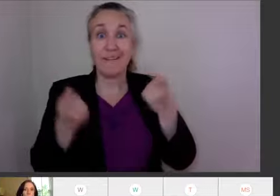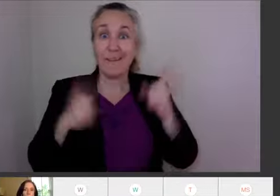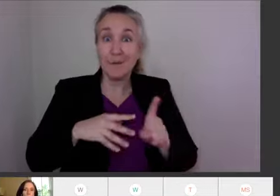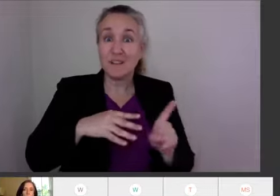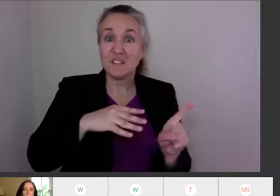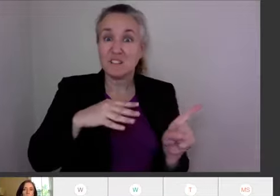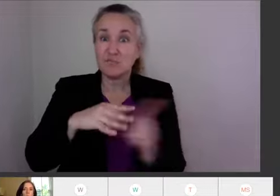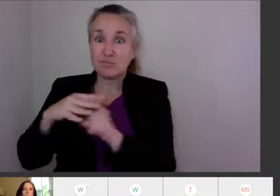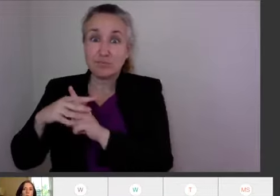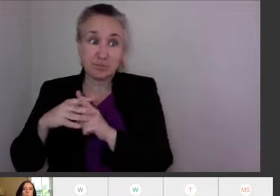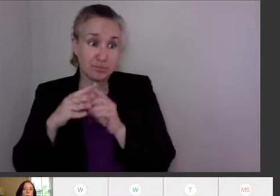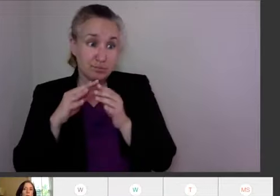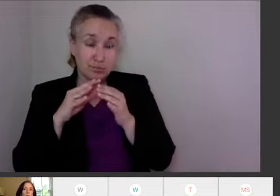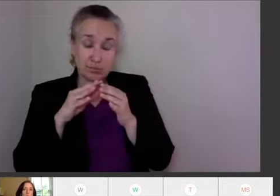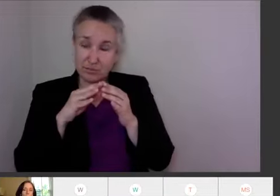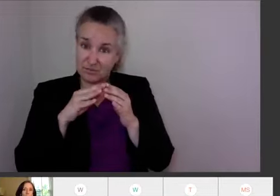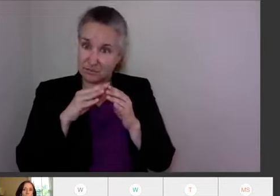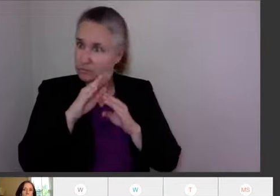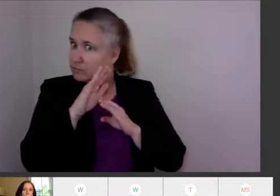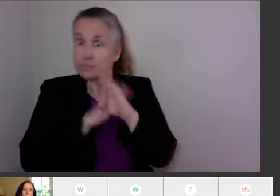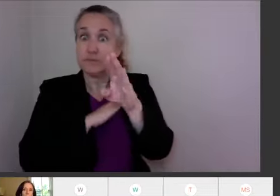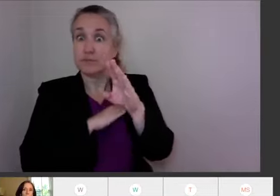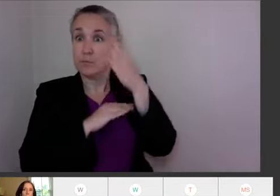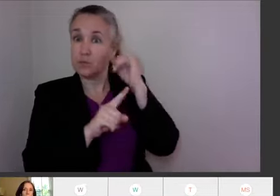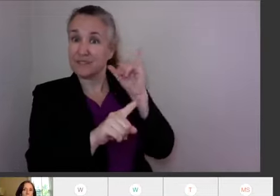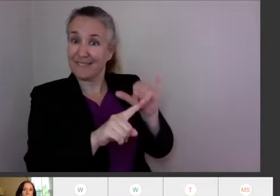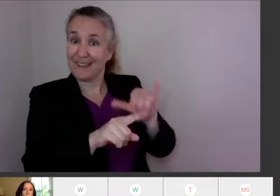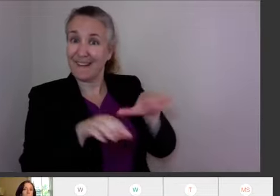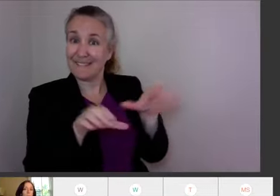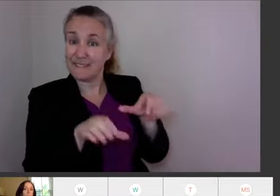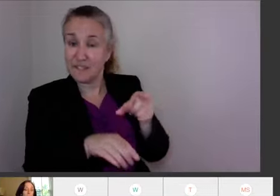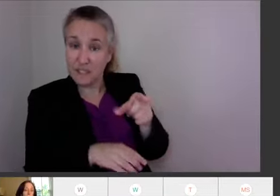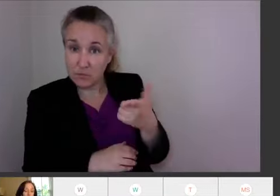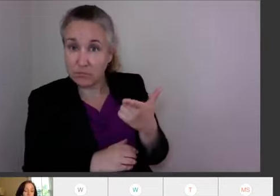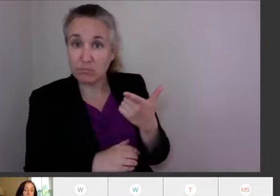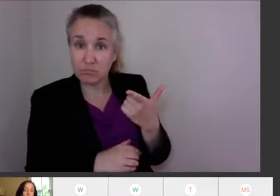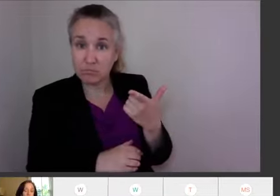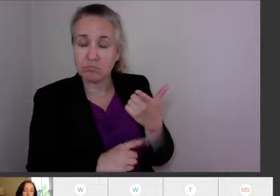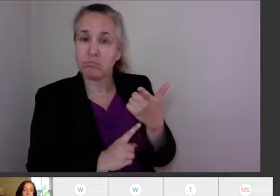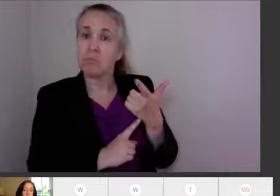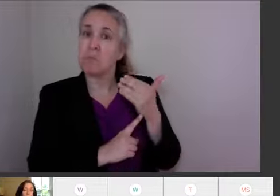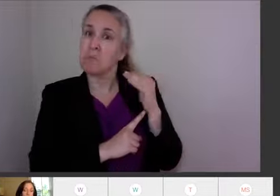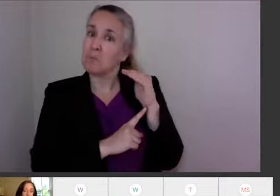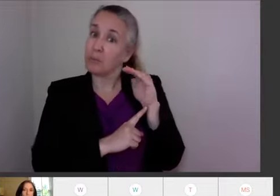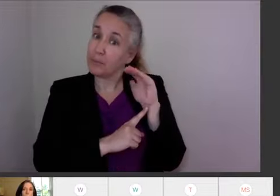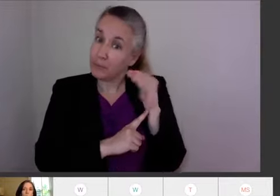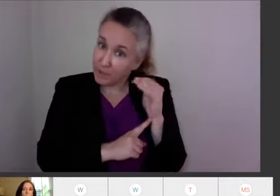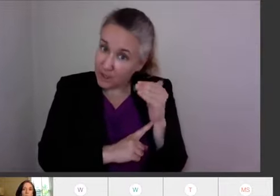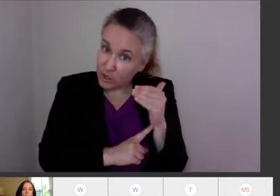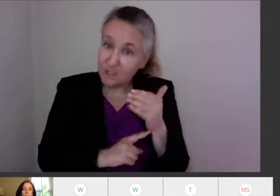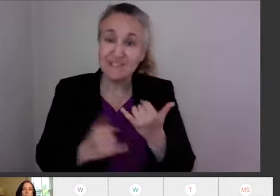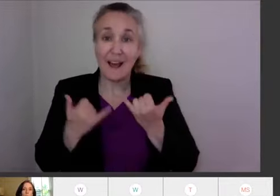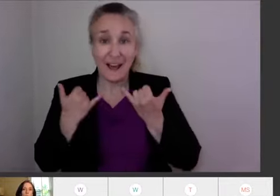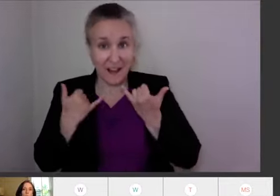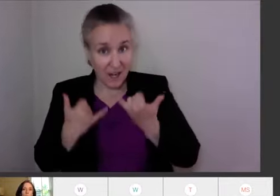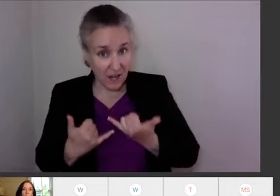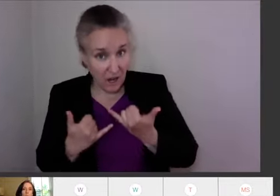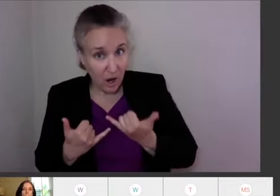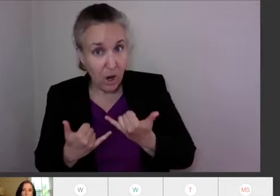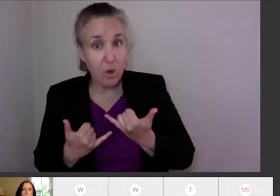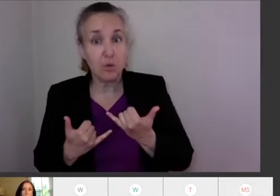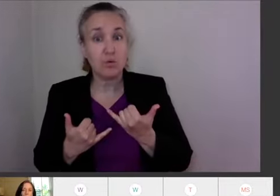were associated with those activities, it appears at least at this point that they